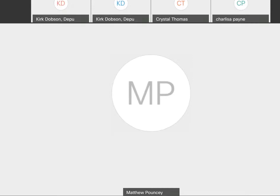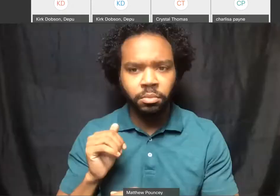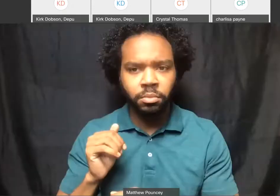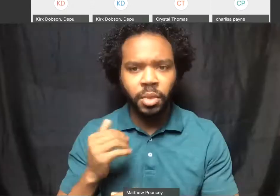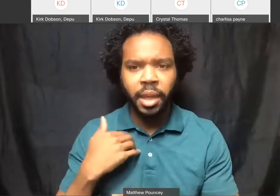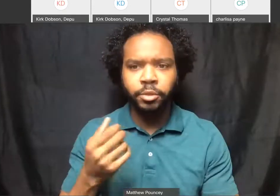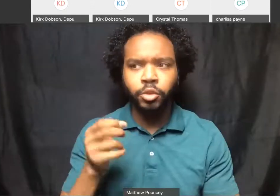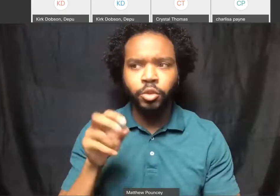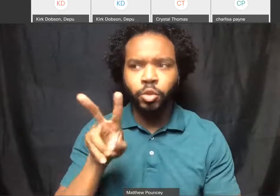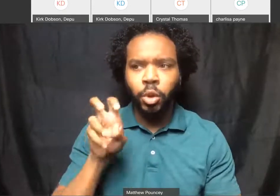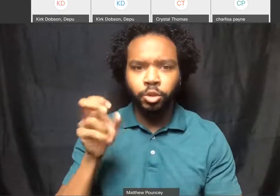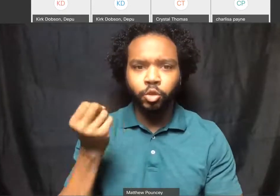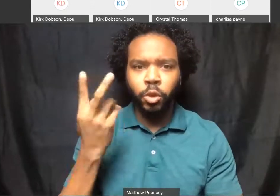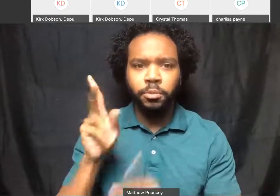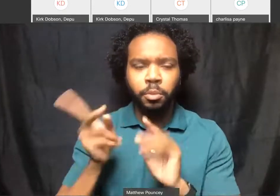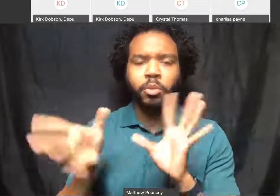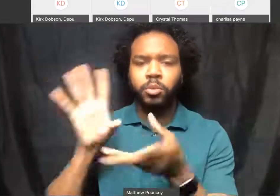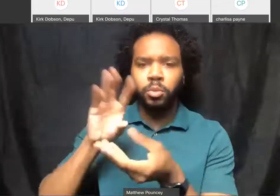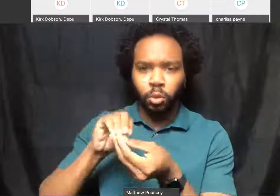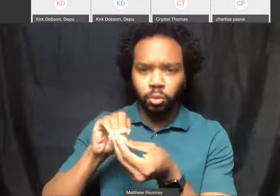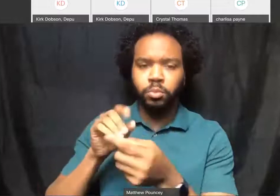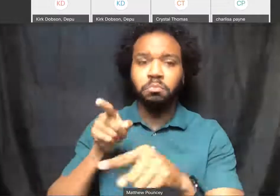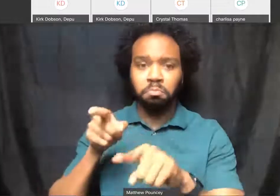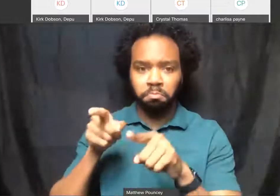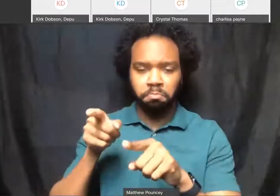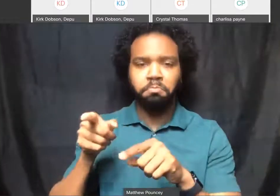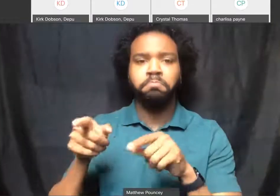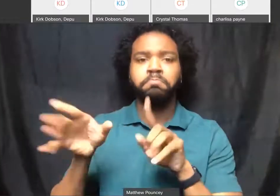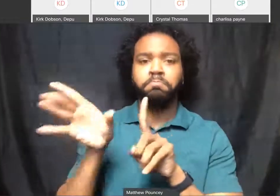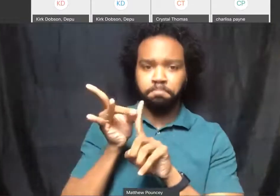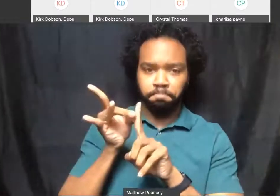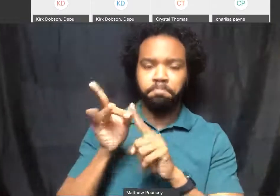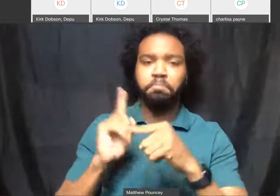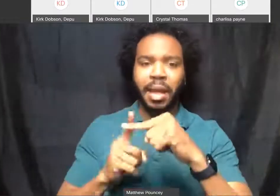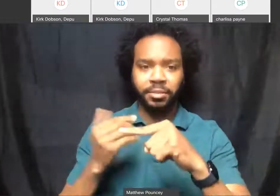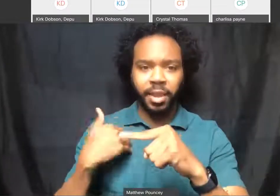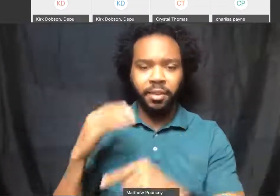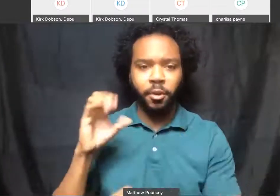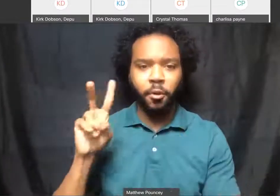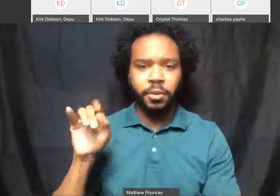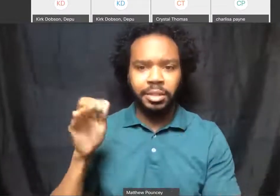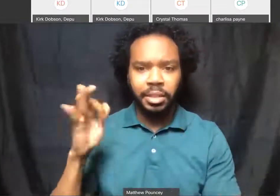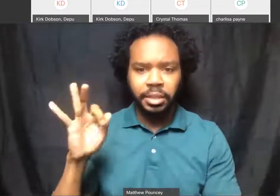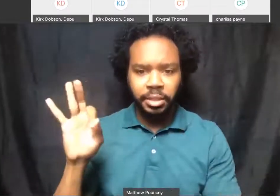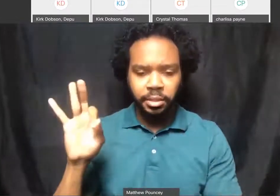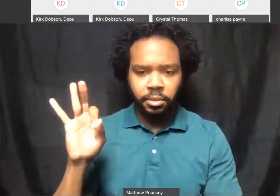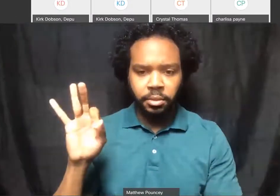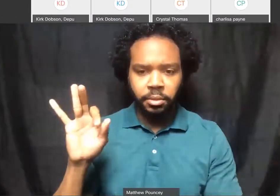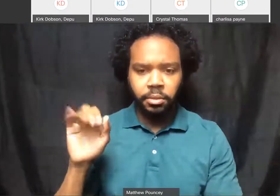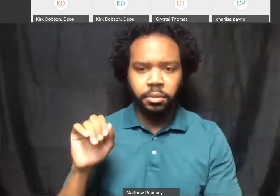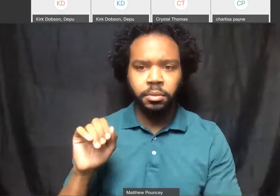people who have tested positive for COVID-19 and unfortunately have